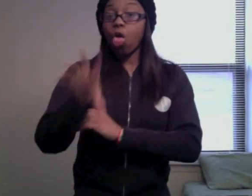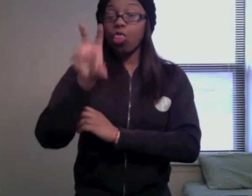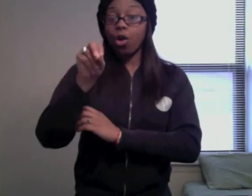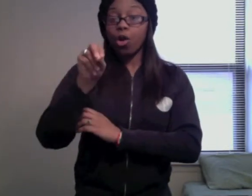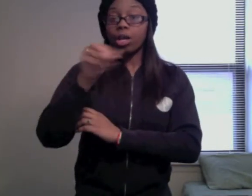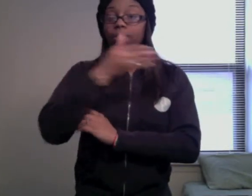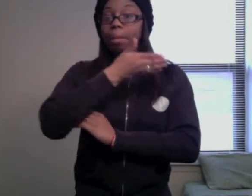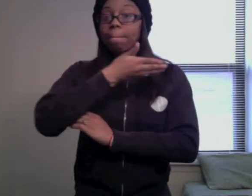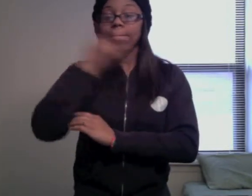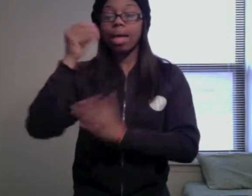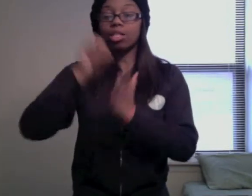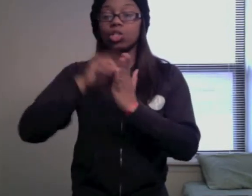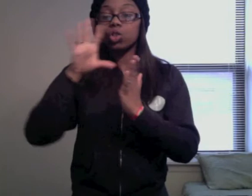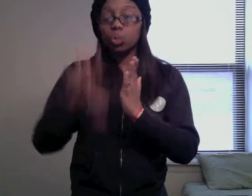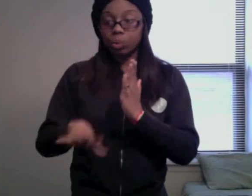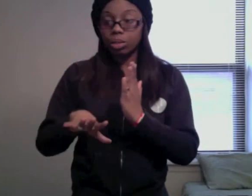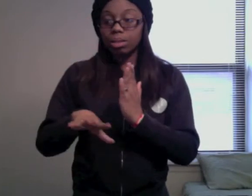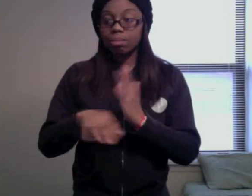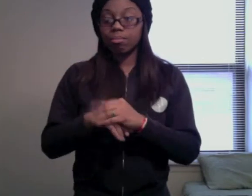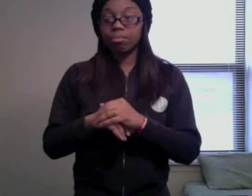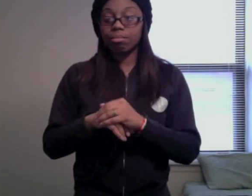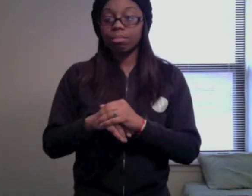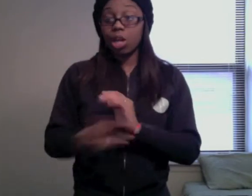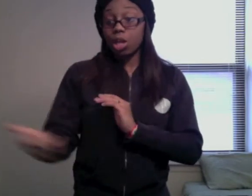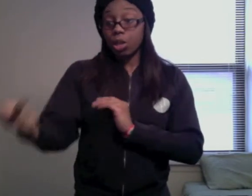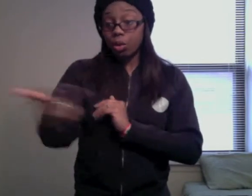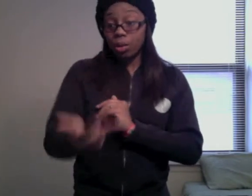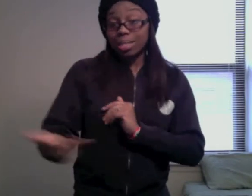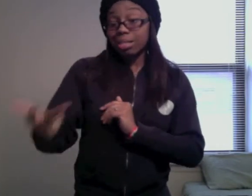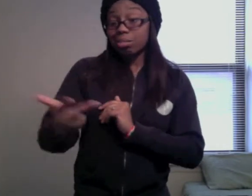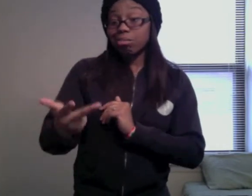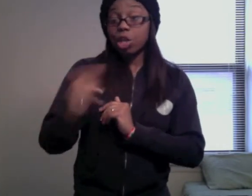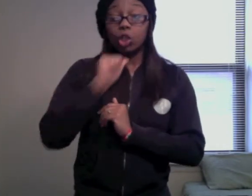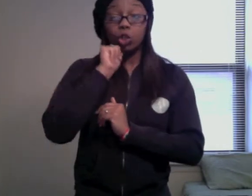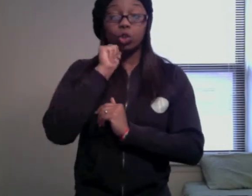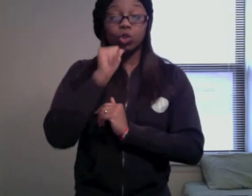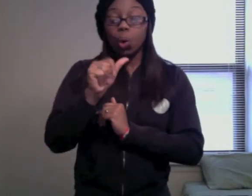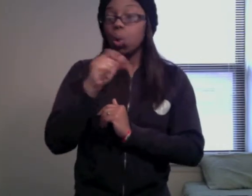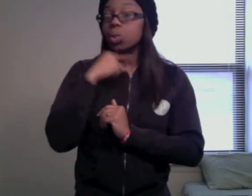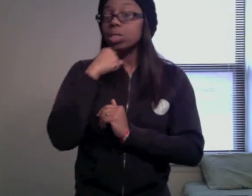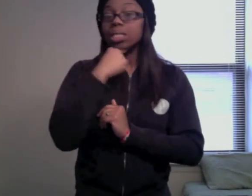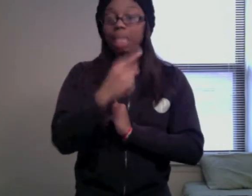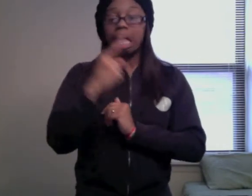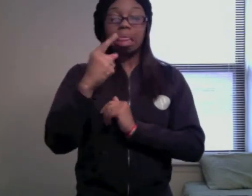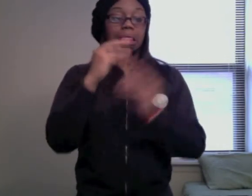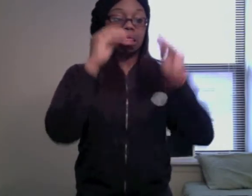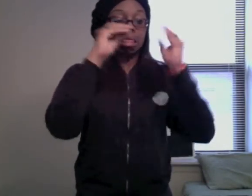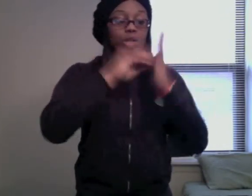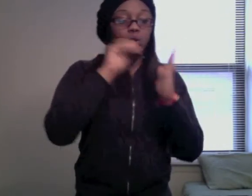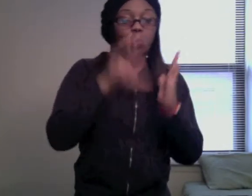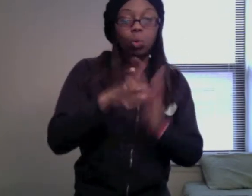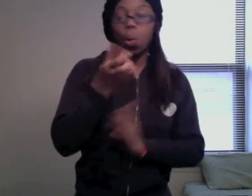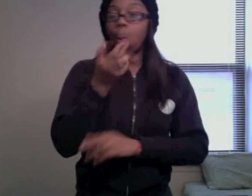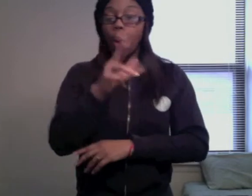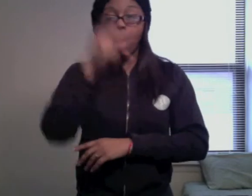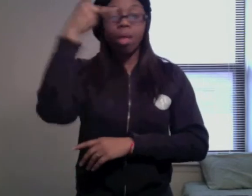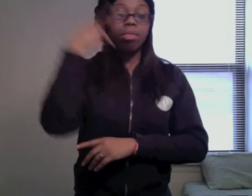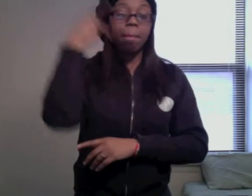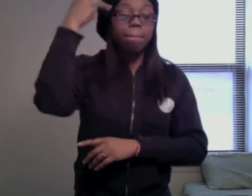students." These teachers were asked, "Don't tell any of the students or the parents about this." At the end